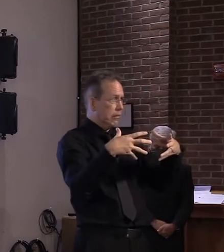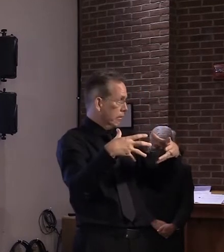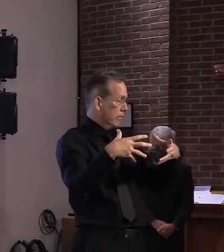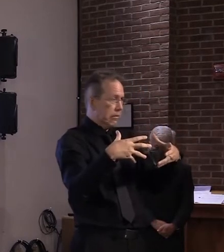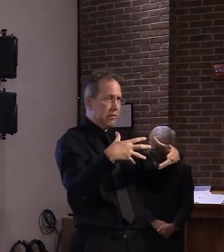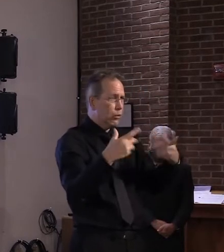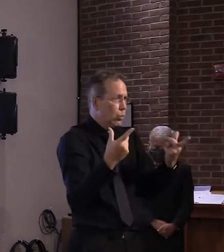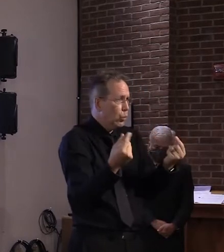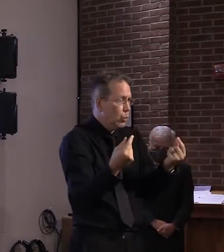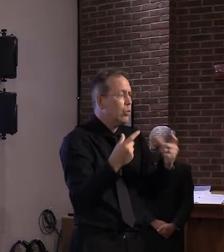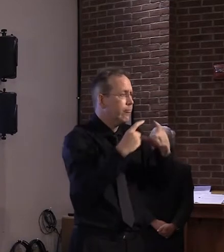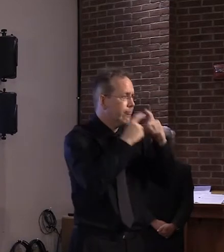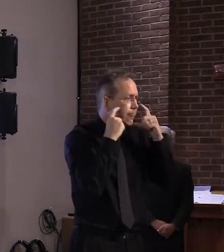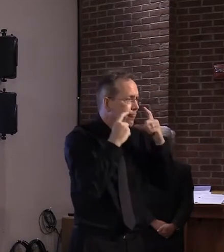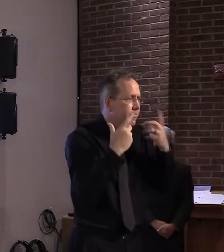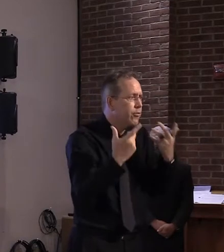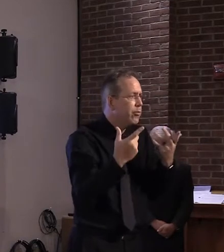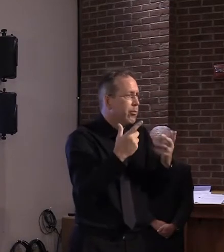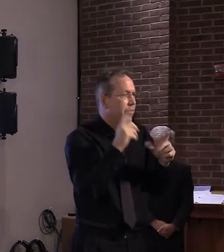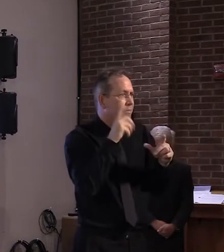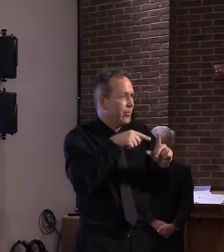that we all breathe and share.